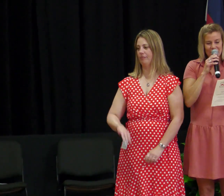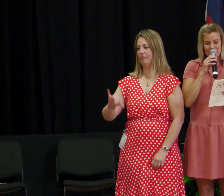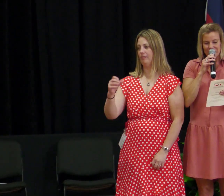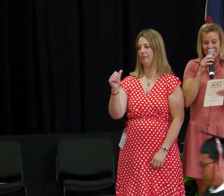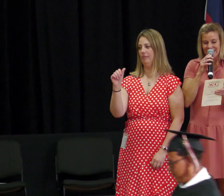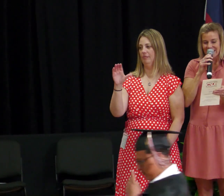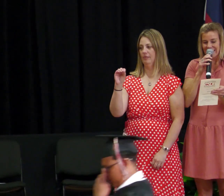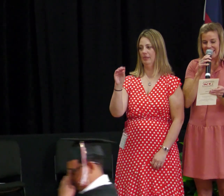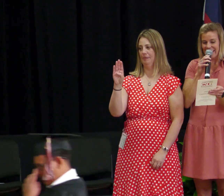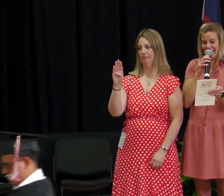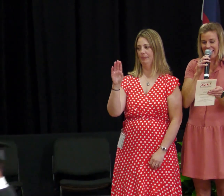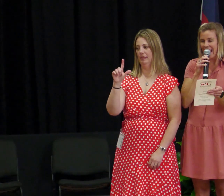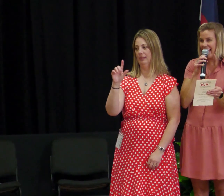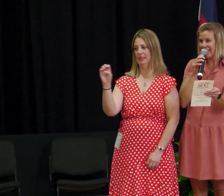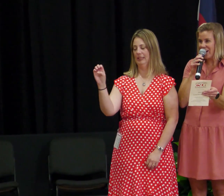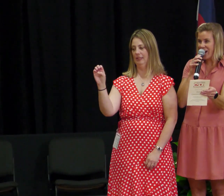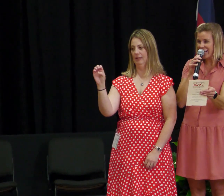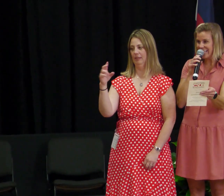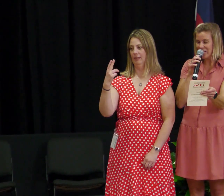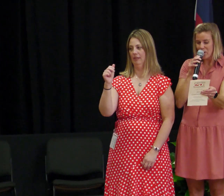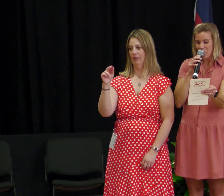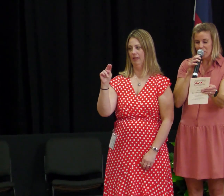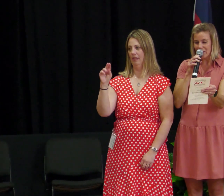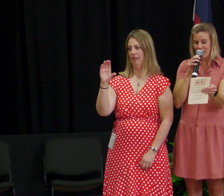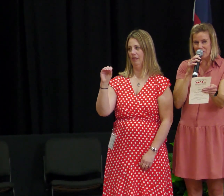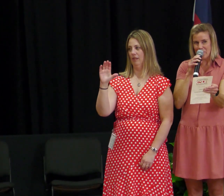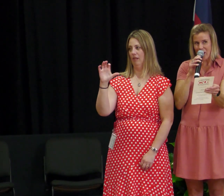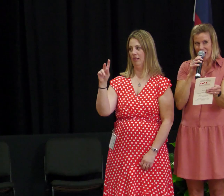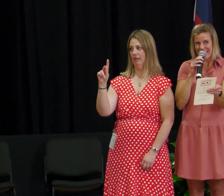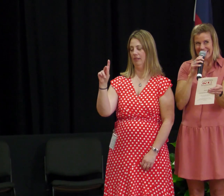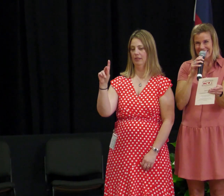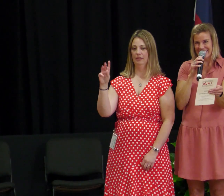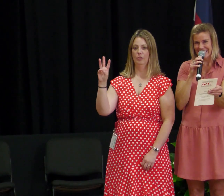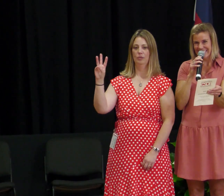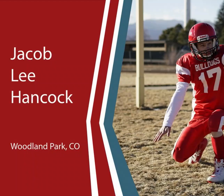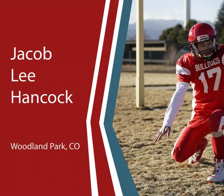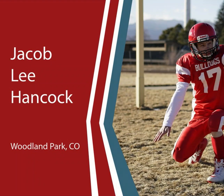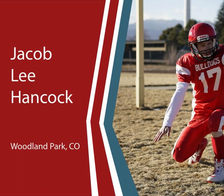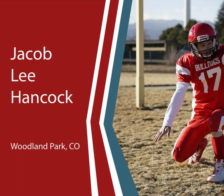Jacob Lee Hancock Woodland Park